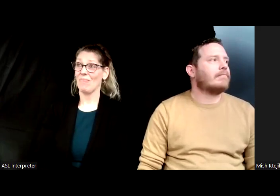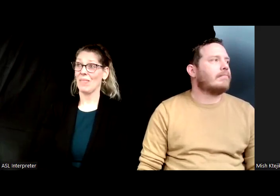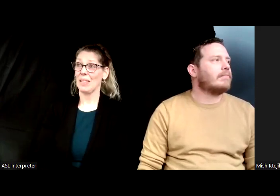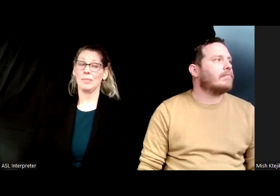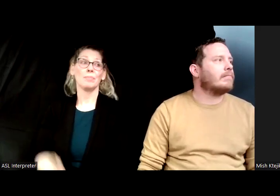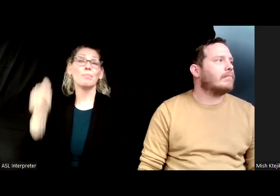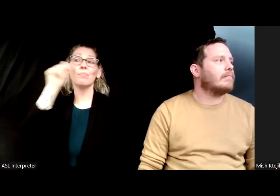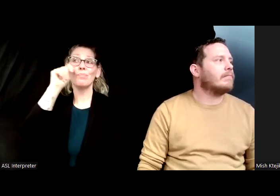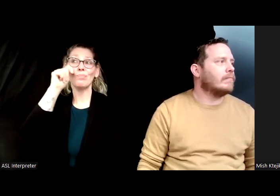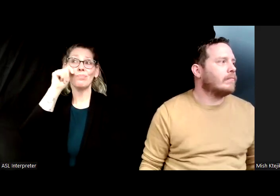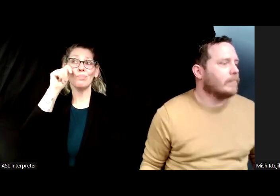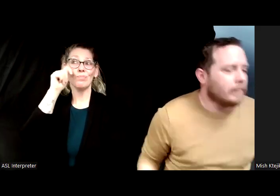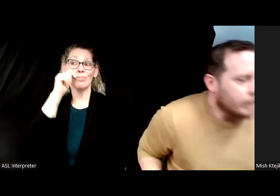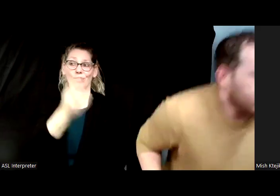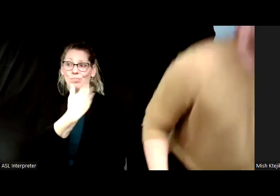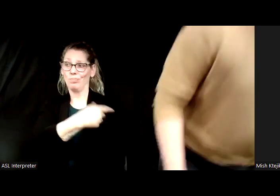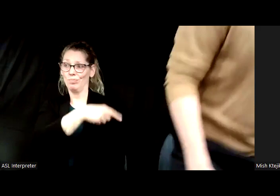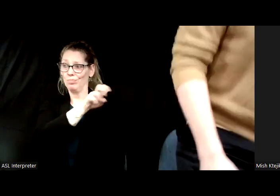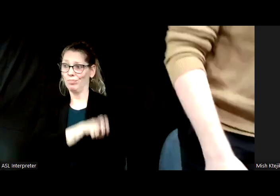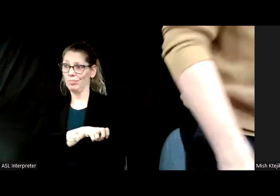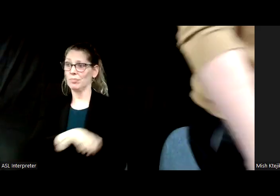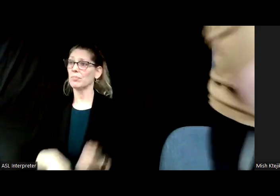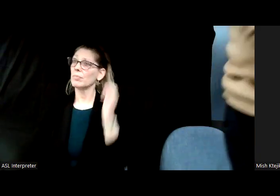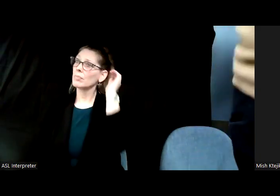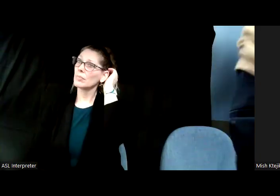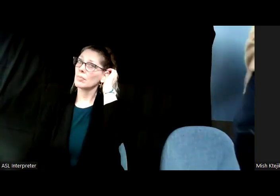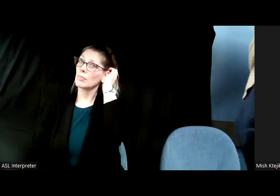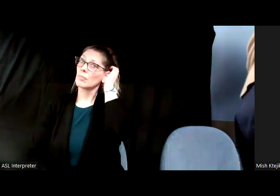Pauline is taking her head no. Jack says, Tammy?